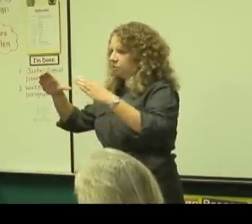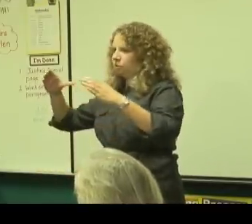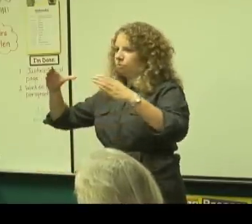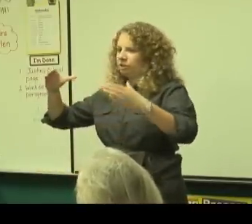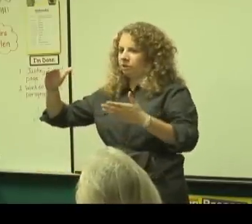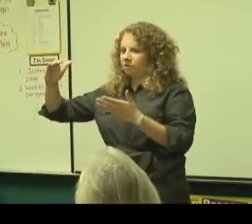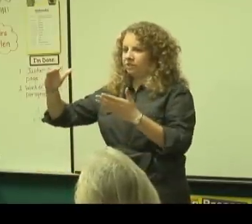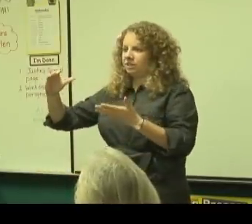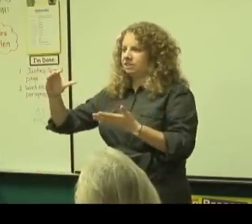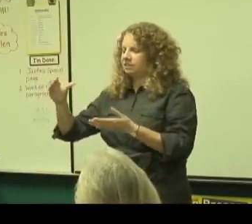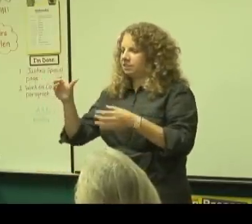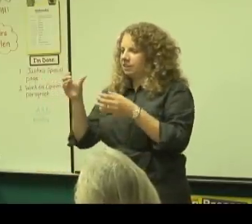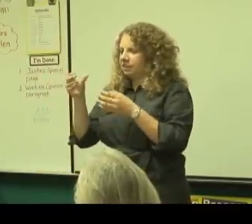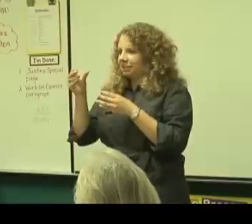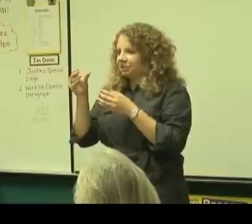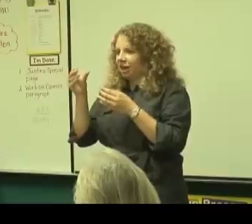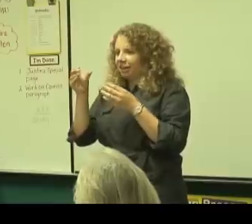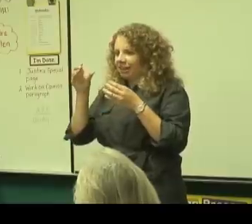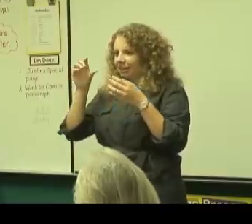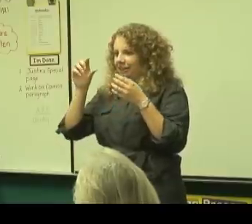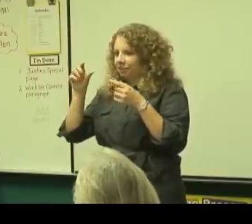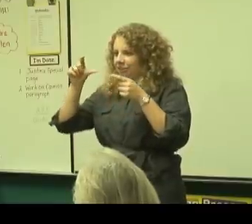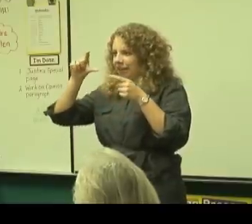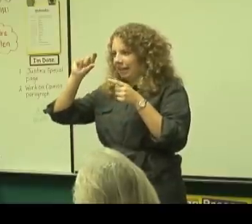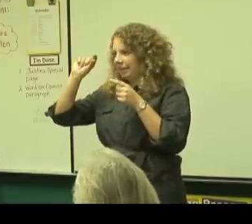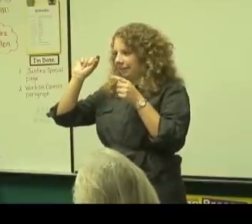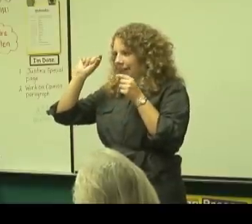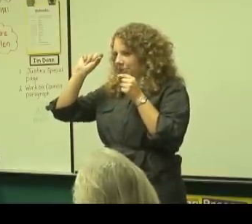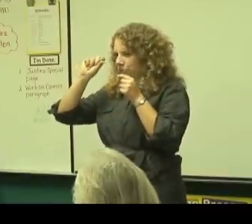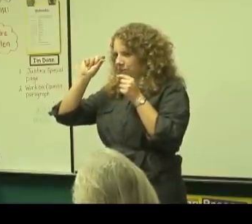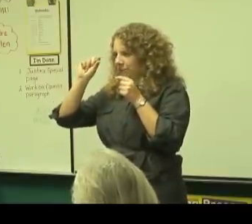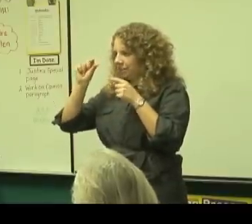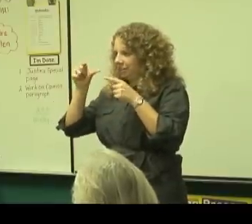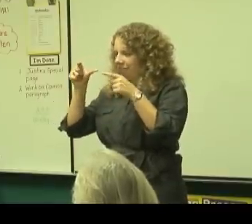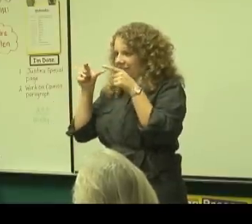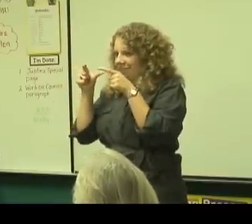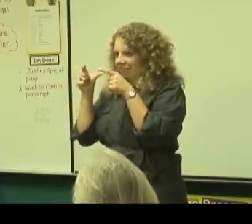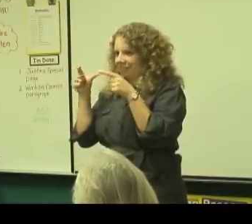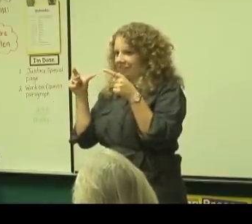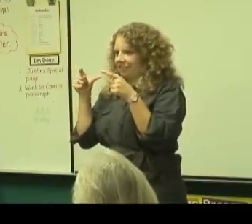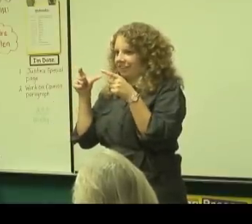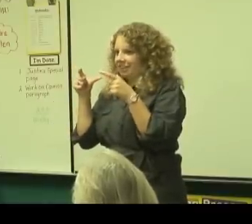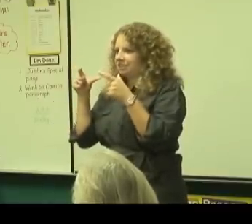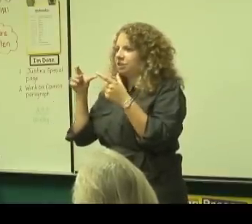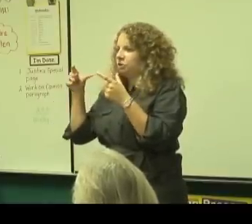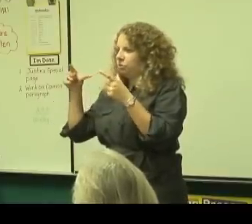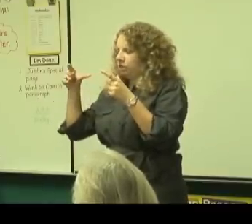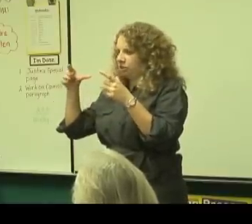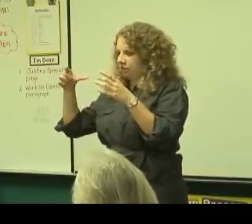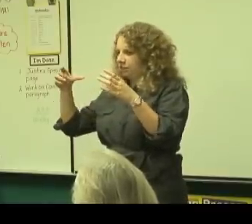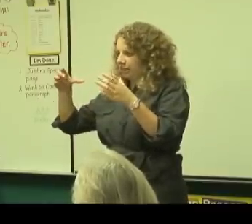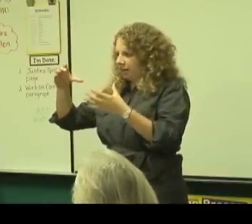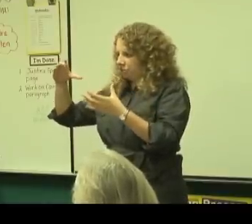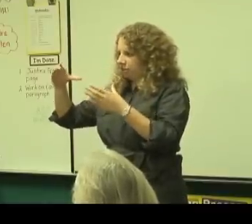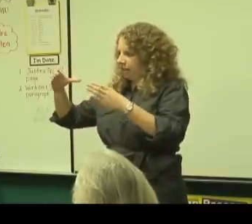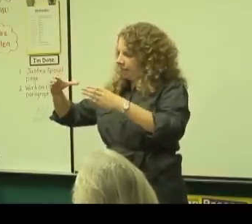So we know that this isn't, it's not like a little tiny like tortilla thin thing like this. We know that it's actually like,